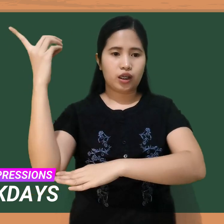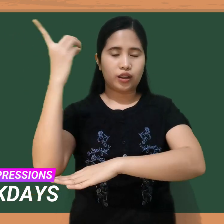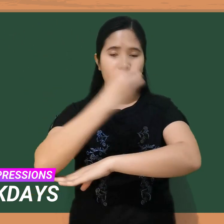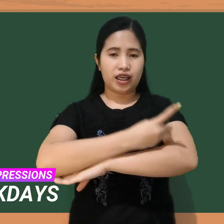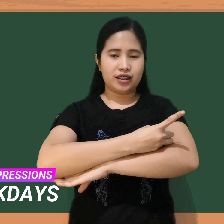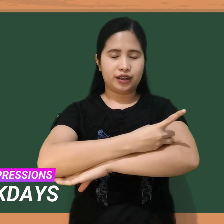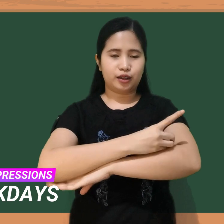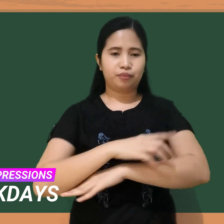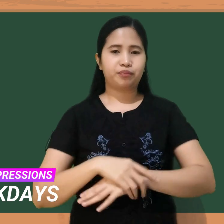Weekdays.